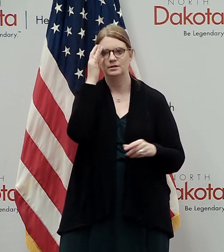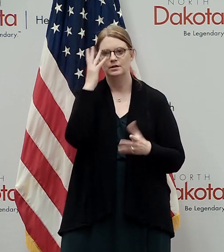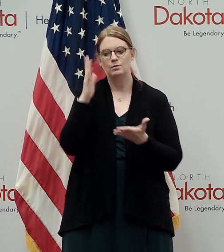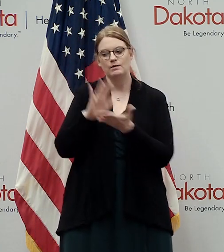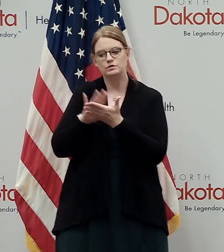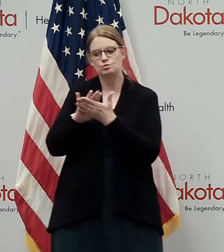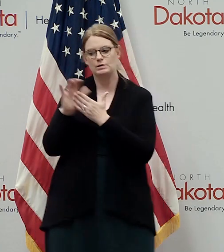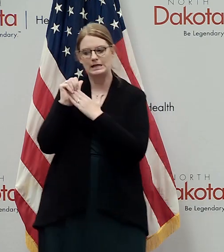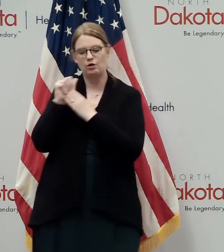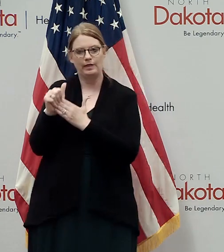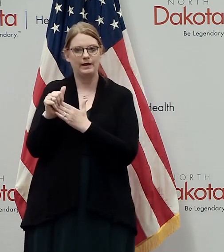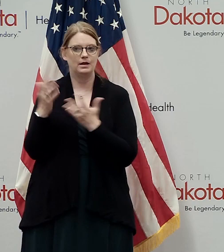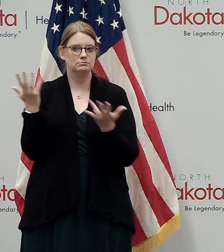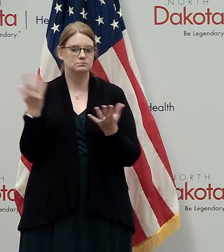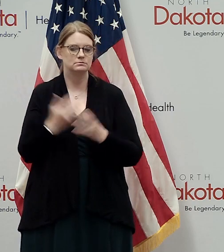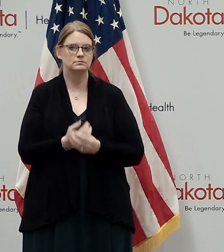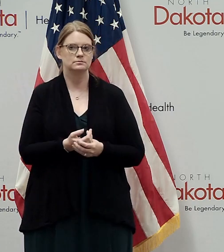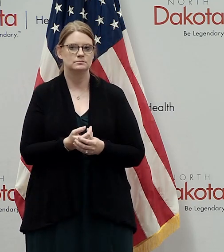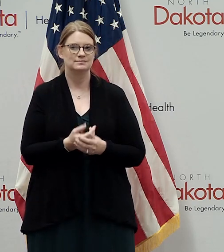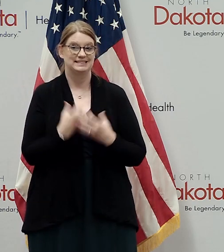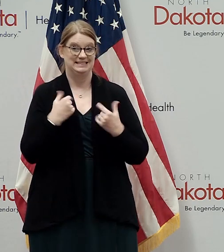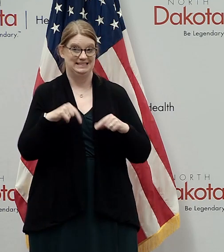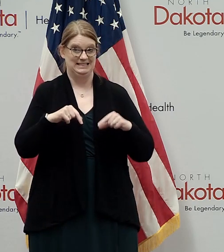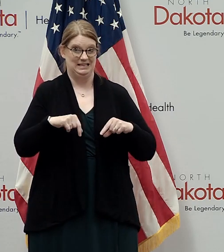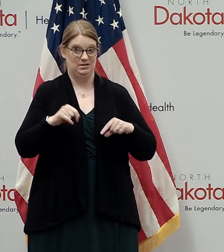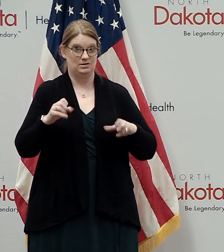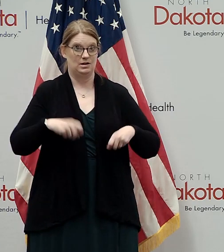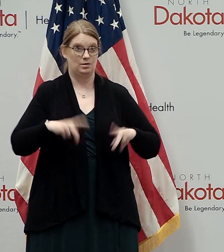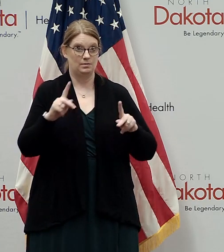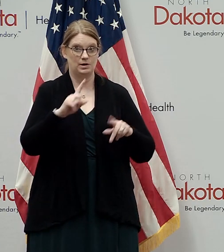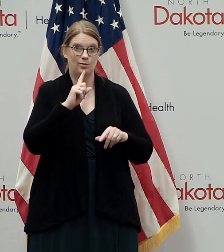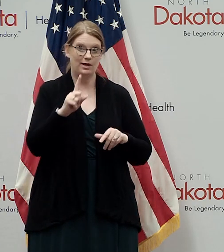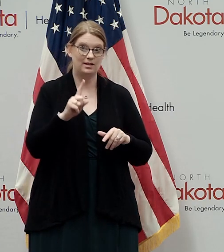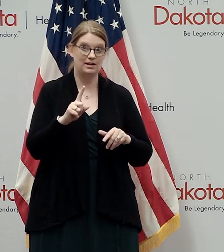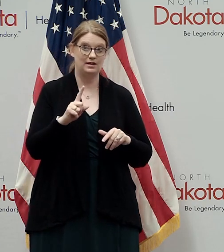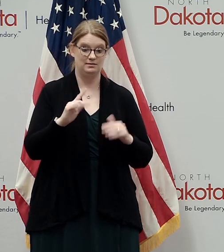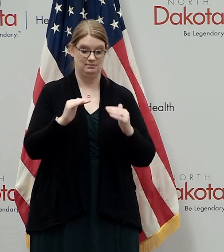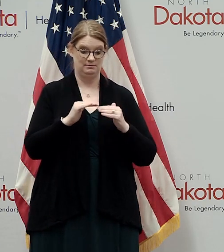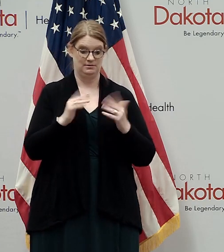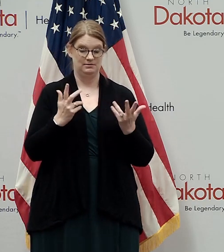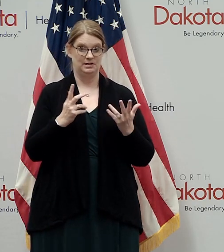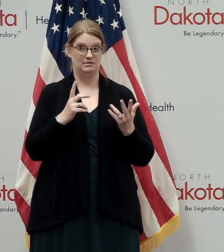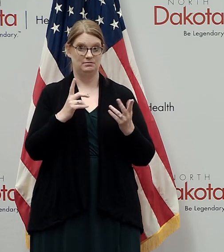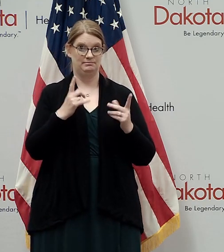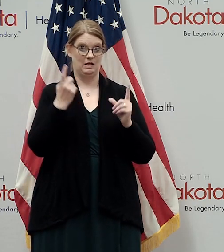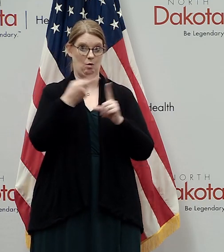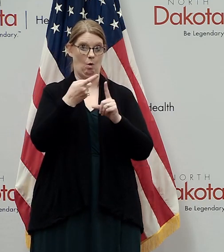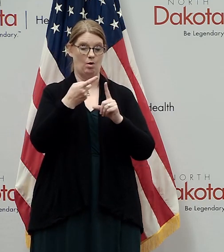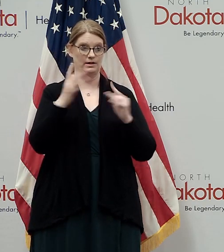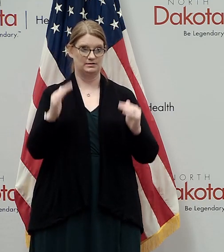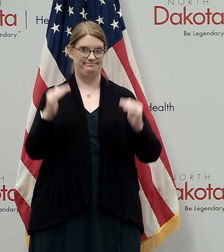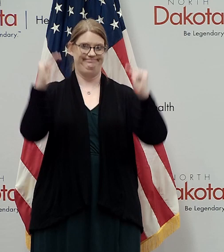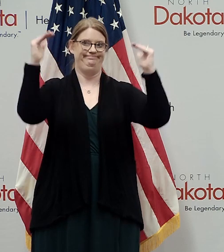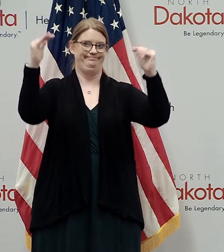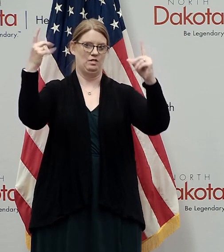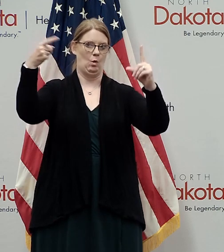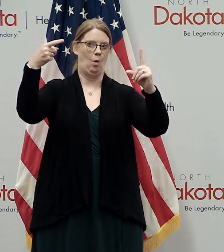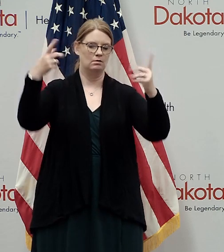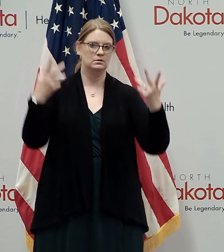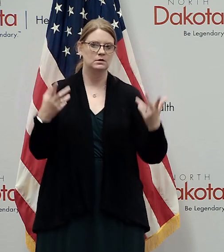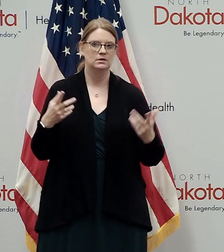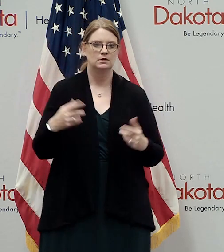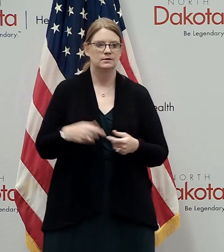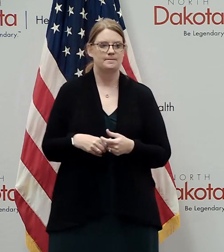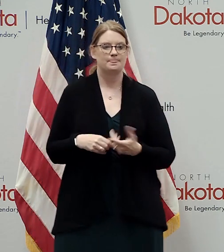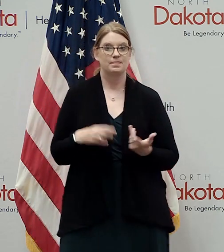that are leading, and we got an opportunity to raise the bar for everybody. And again, this is not this